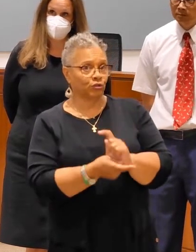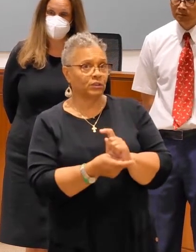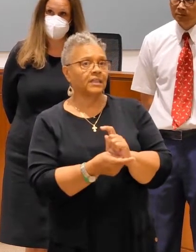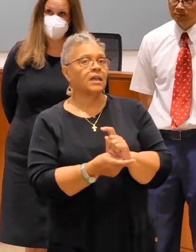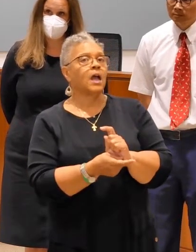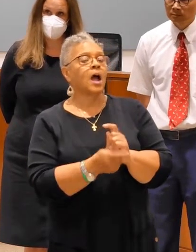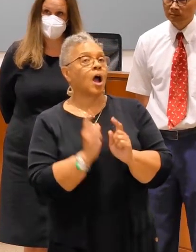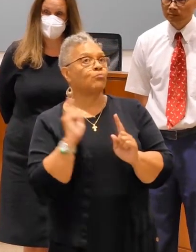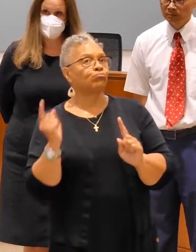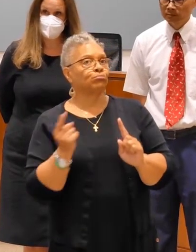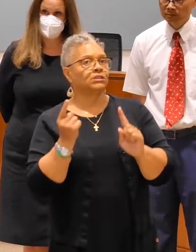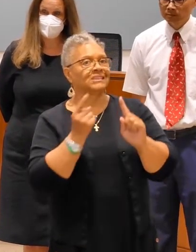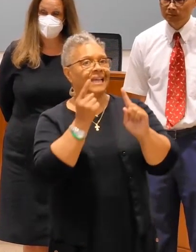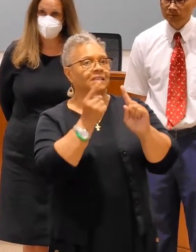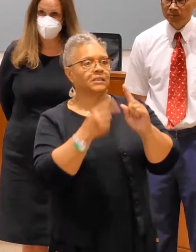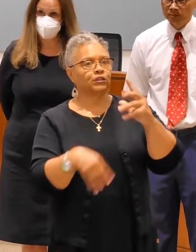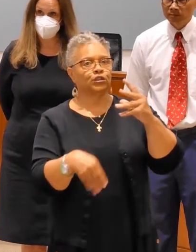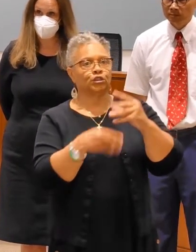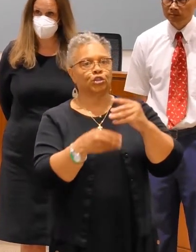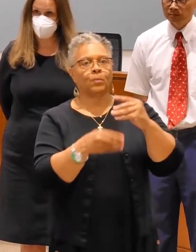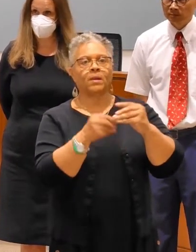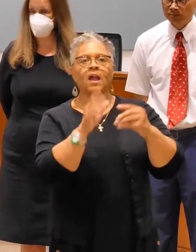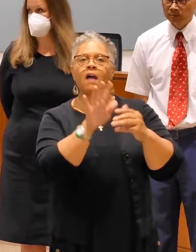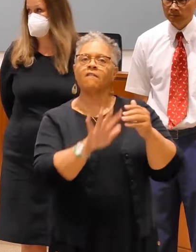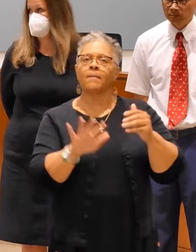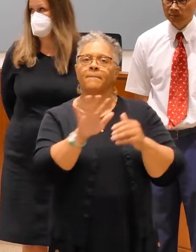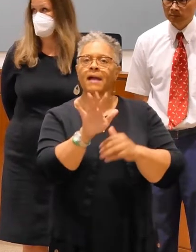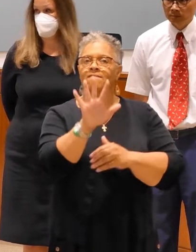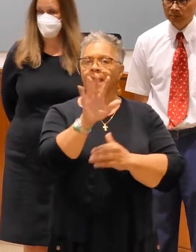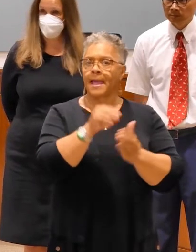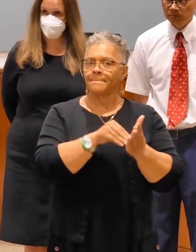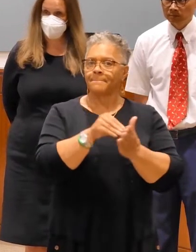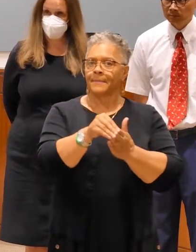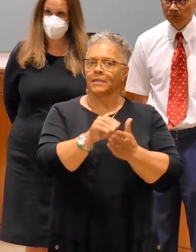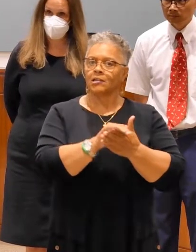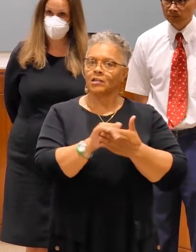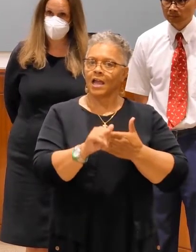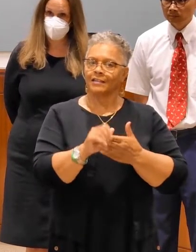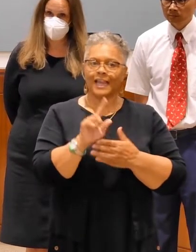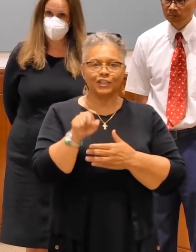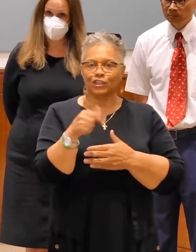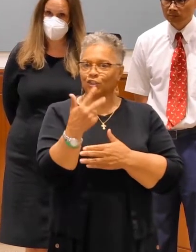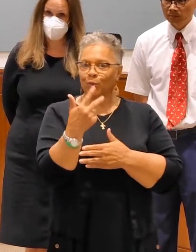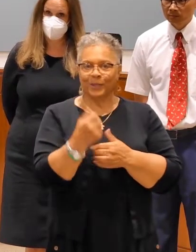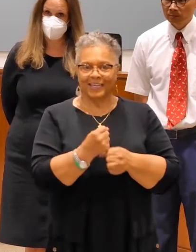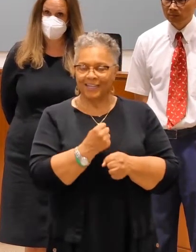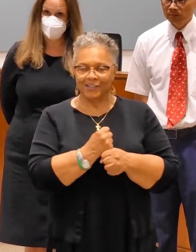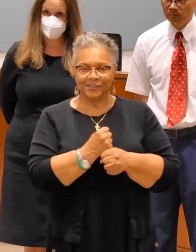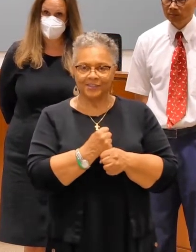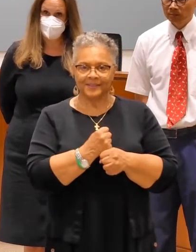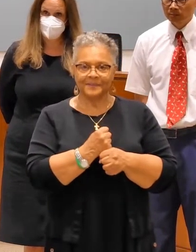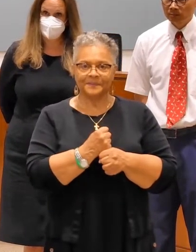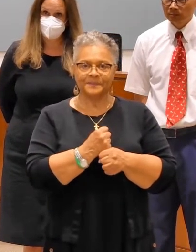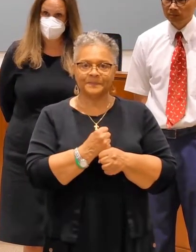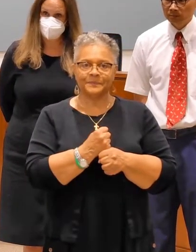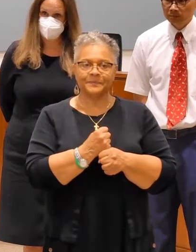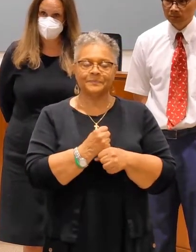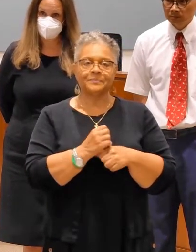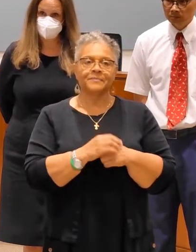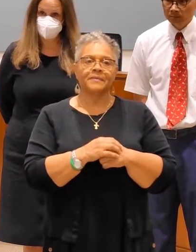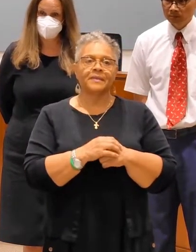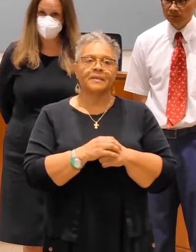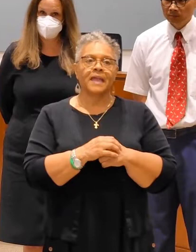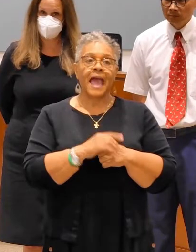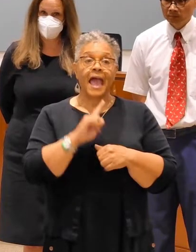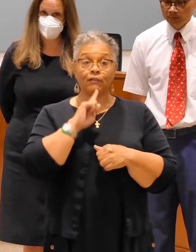a projected surplus of about $5 million in just 3 years. I